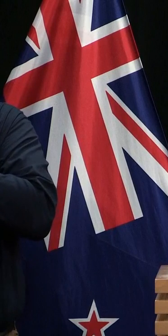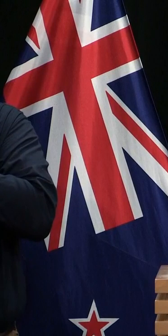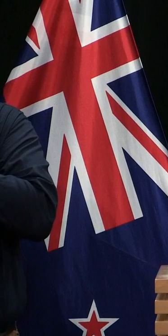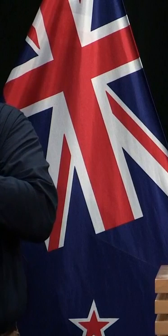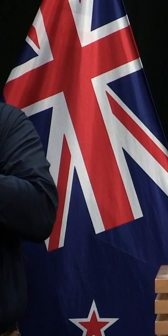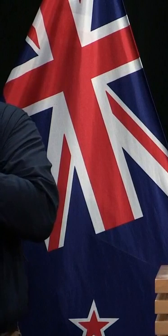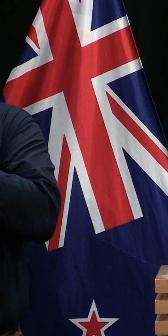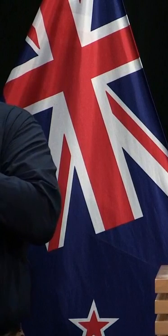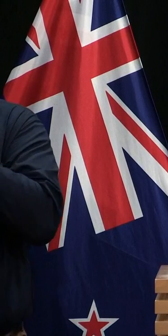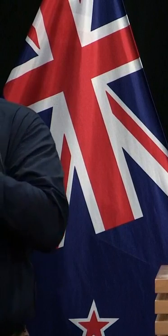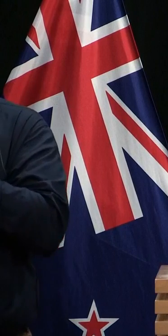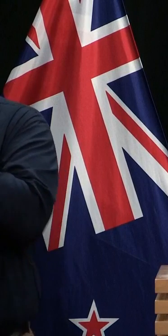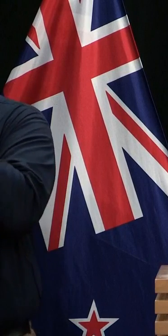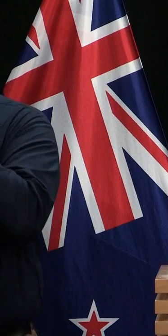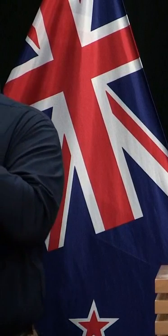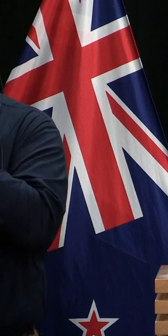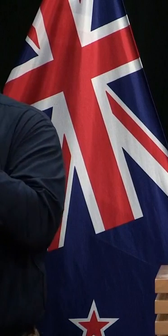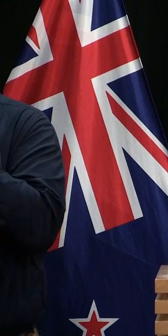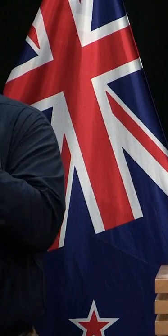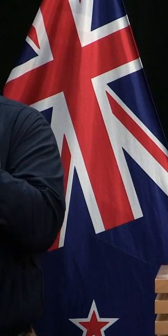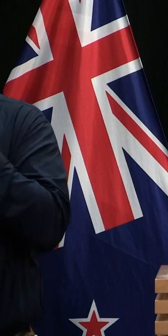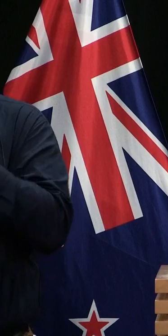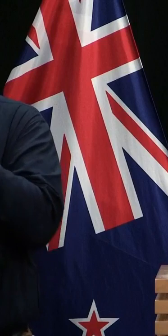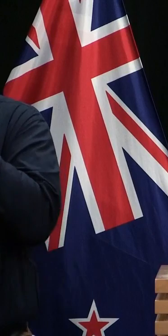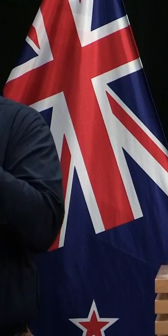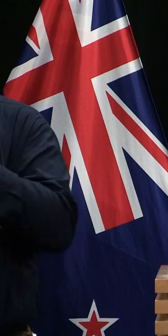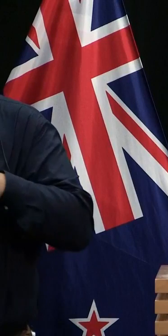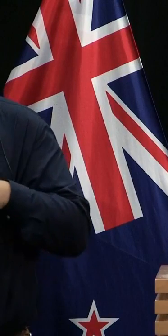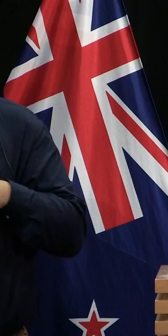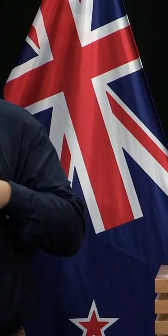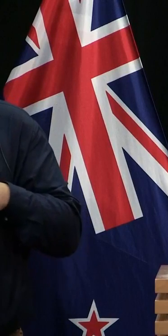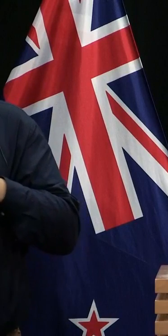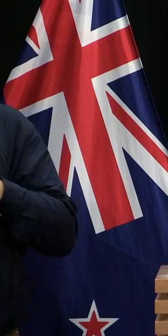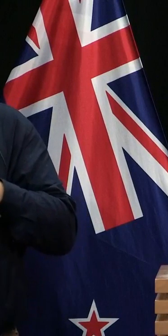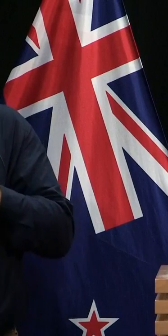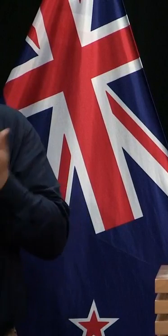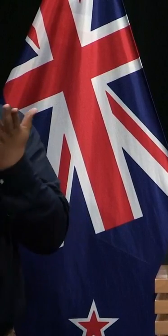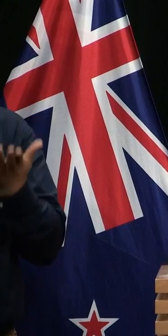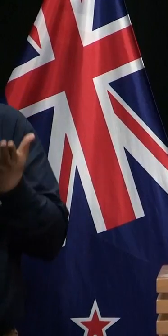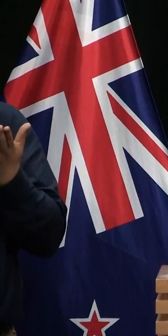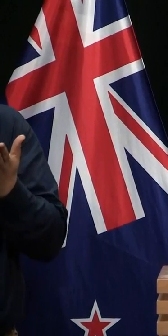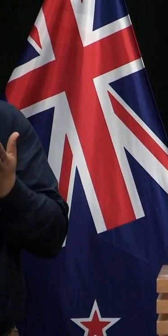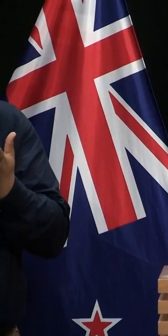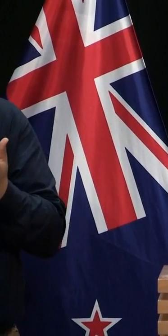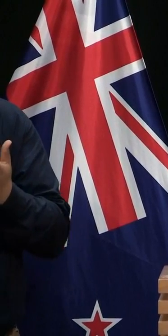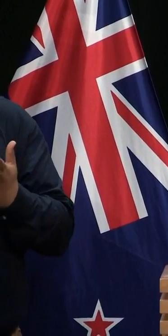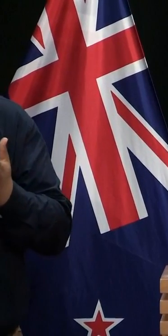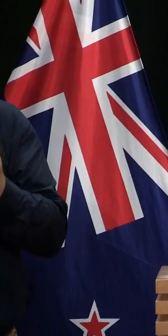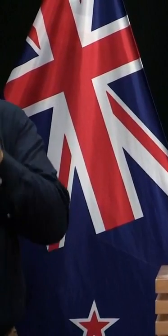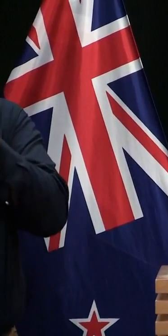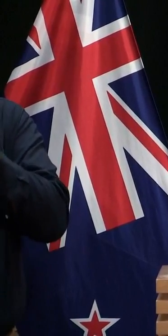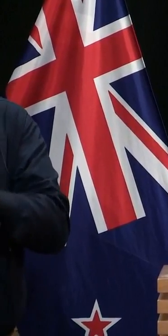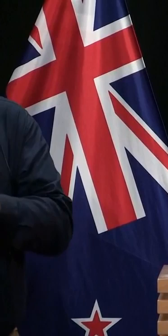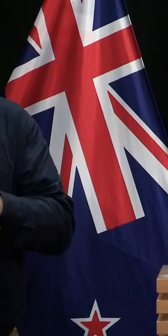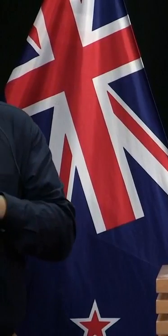listen, and we have listened. But at the same time, the balance is there. The Royal Commission will report